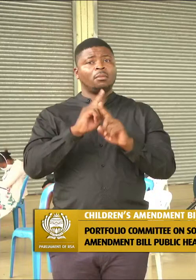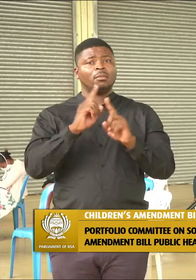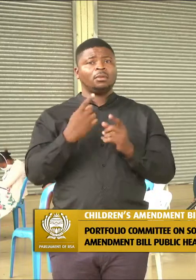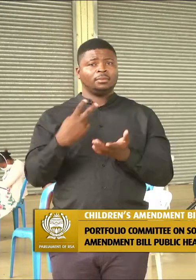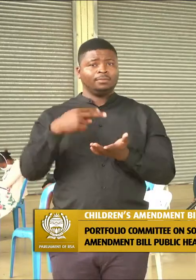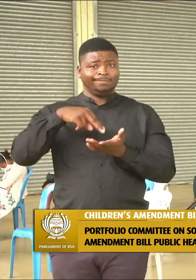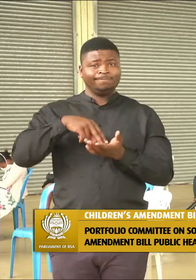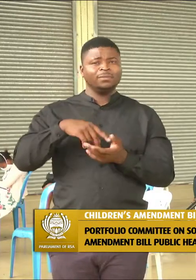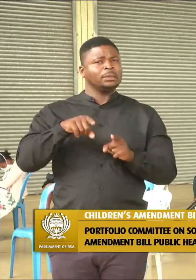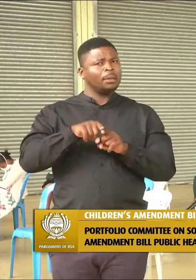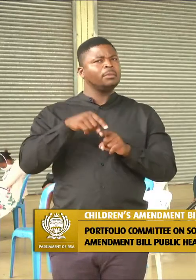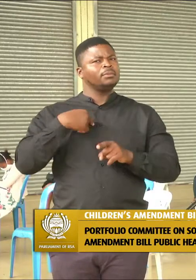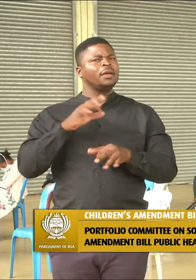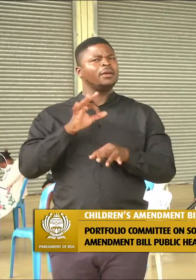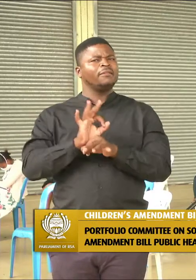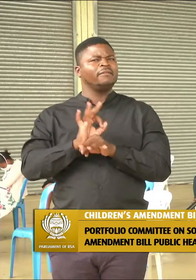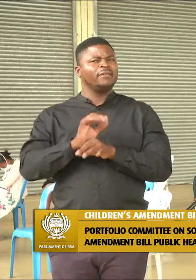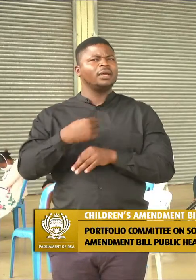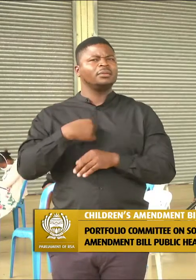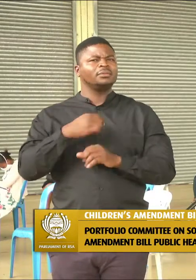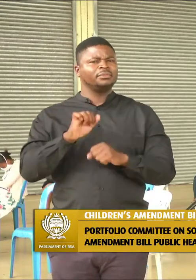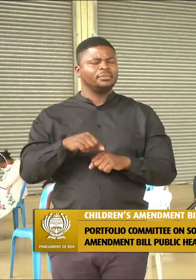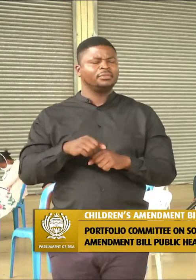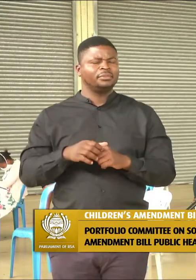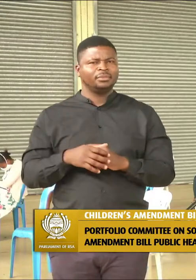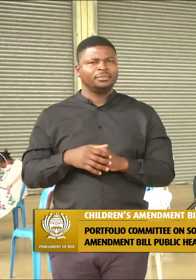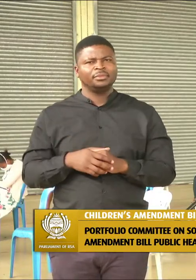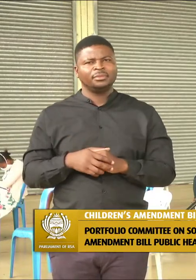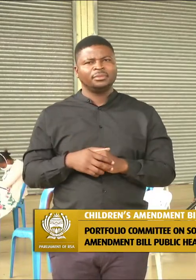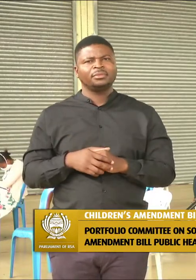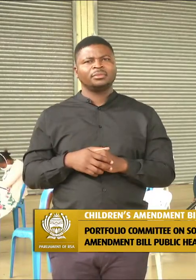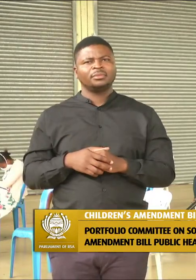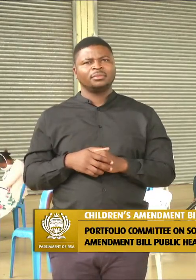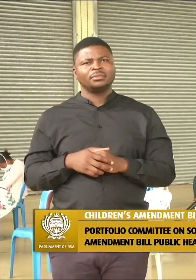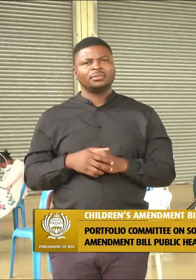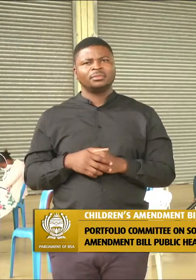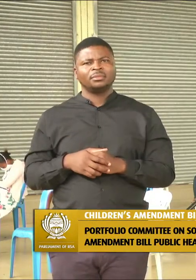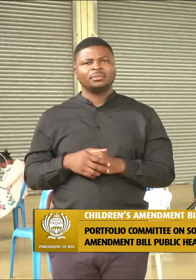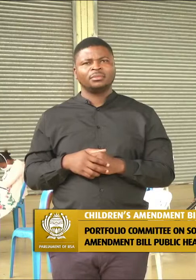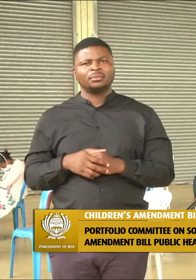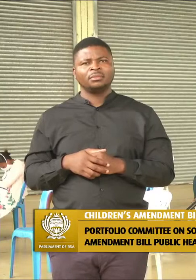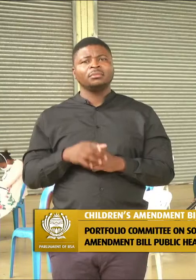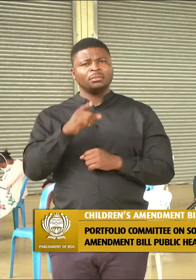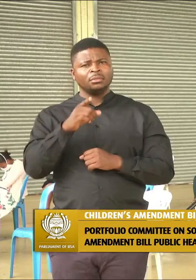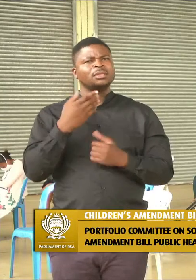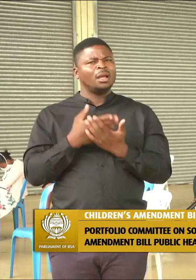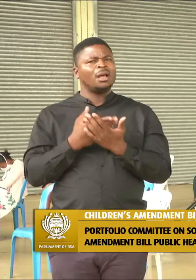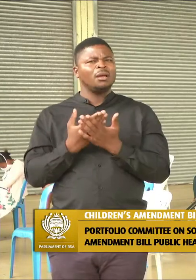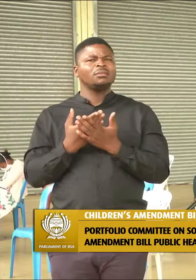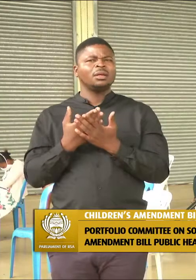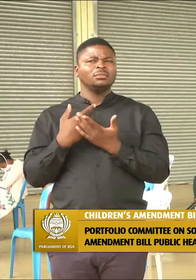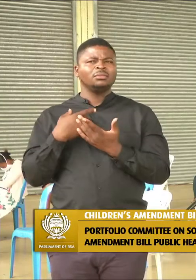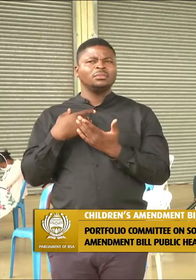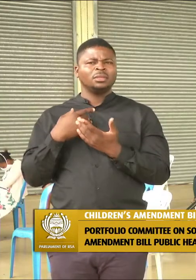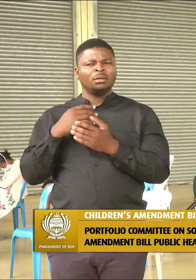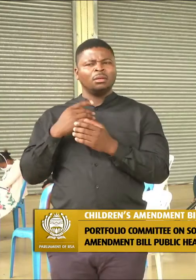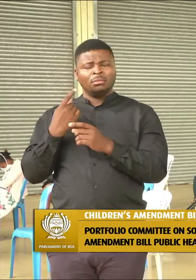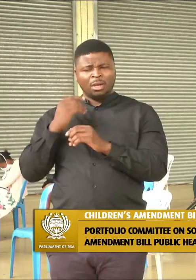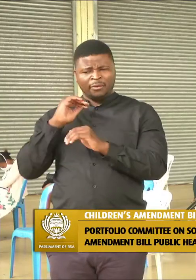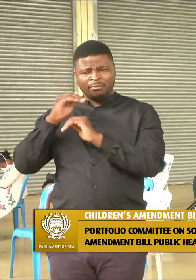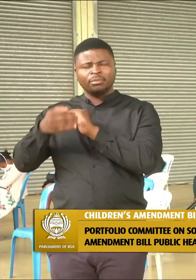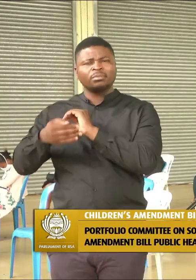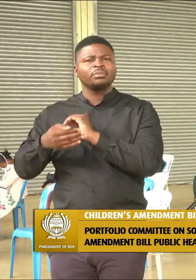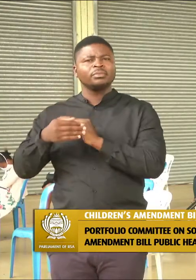as a father, Ngimla njengobaba somebody that would literally die for my child, umuntu nje